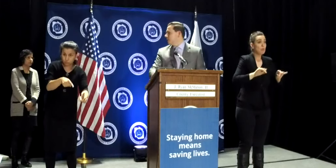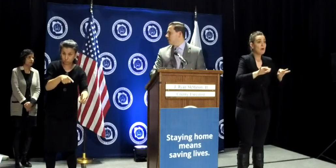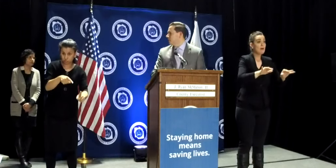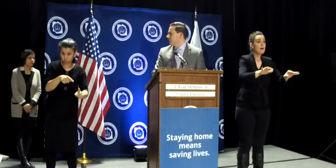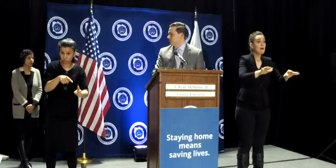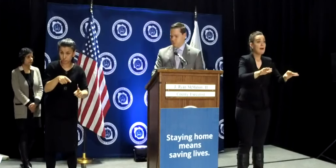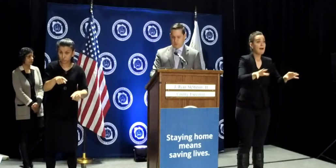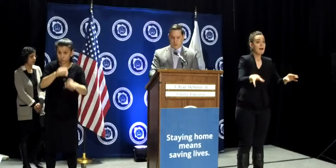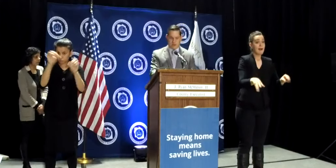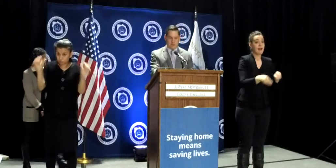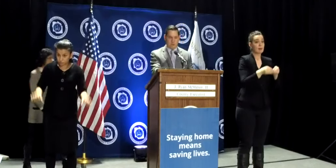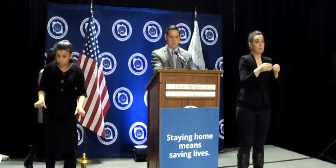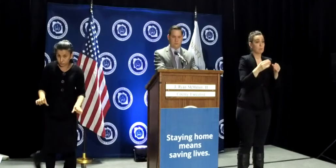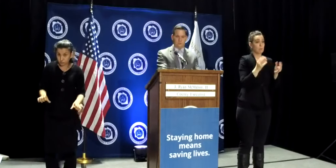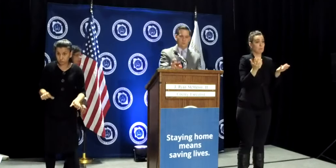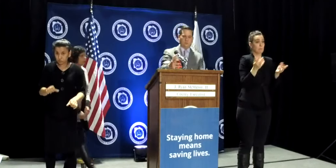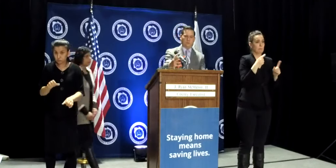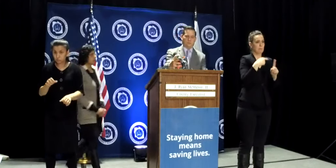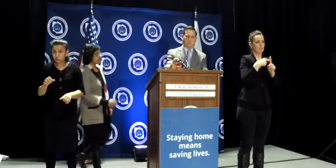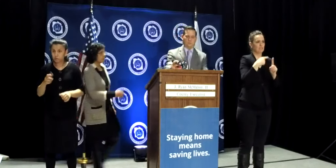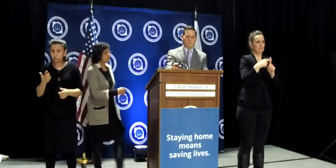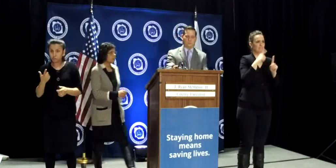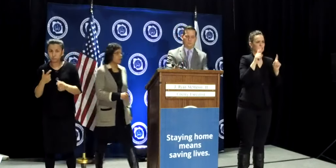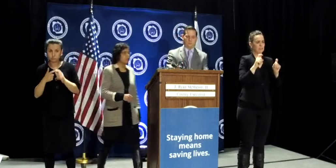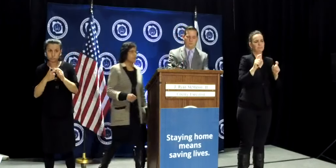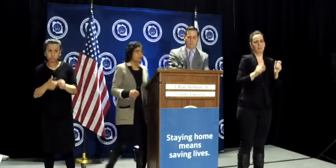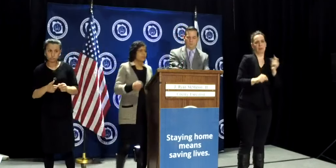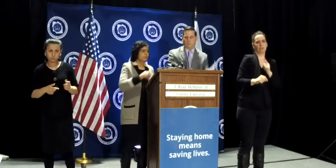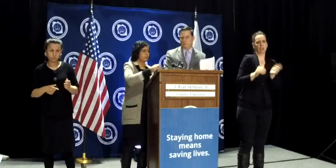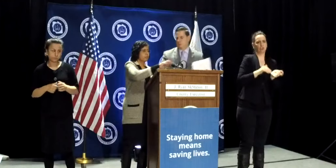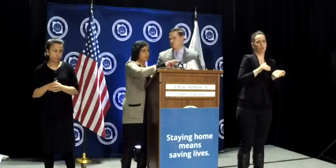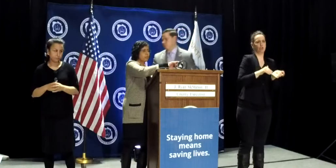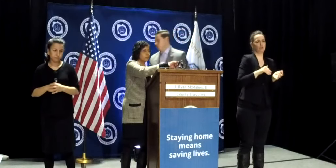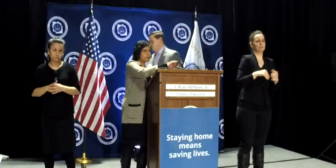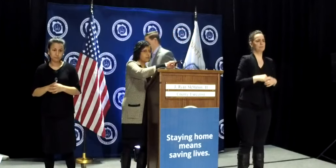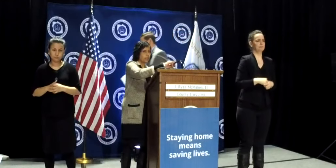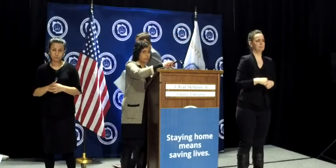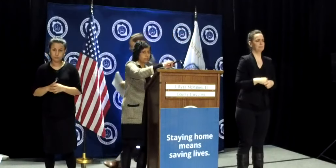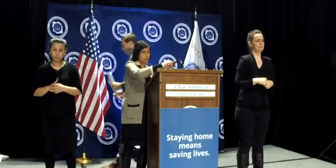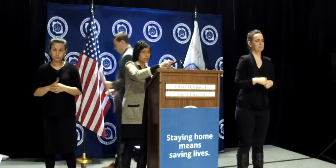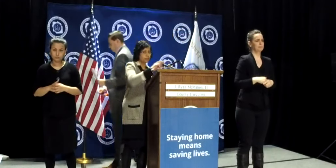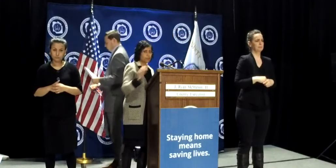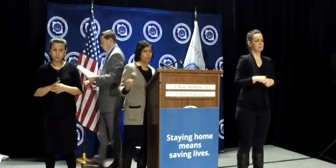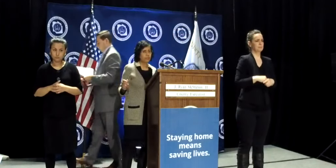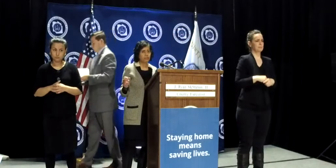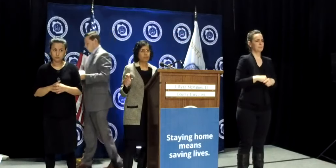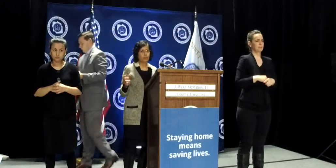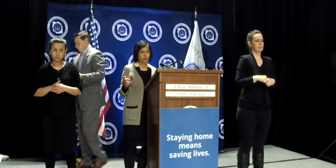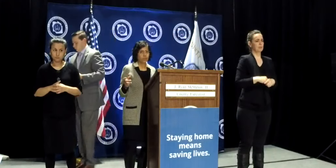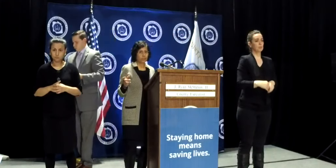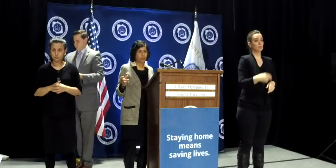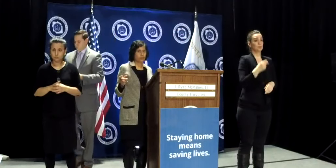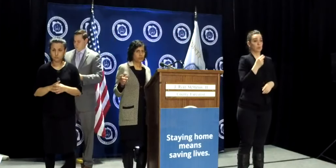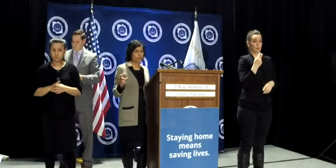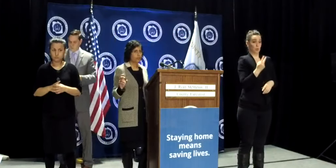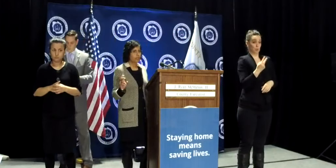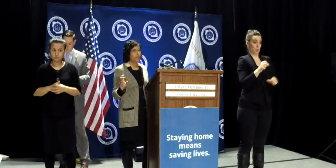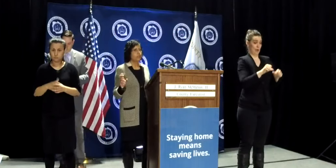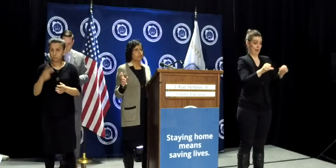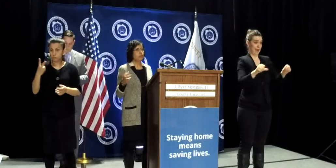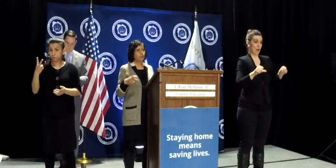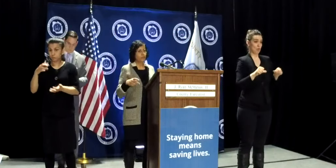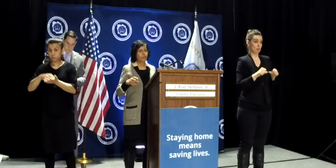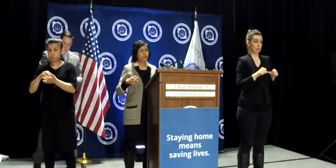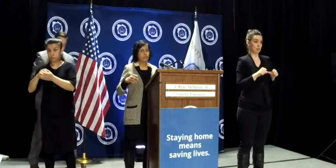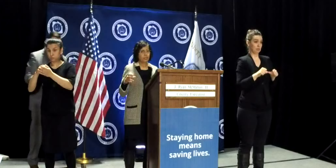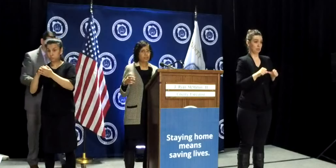Probably. Doctor, you want to touch on that? So there are two sides of this. One is employee exposure.